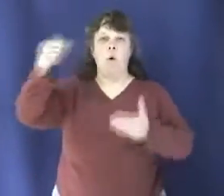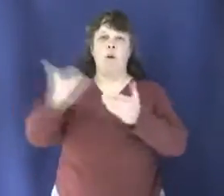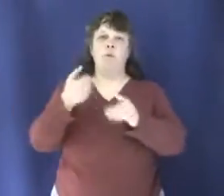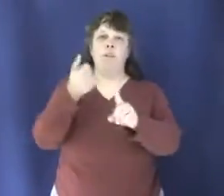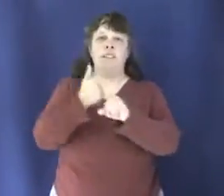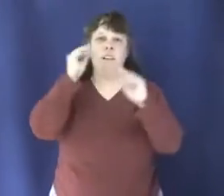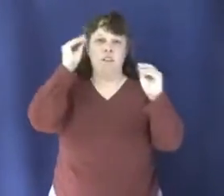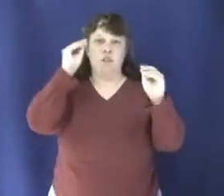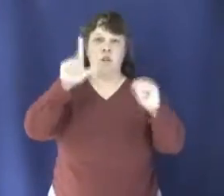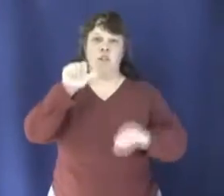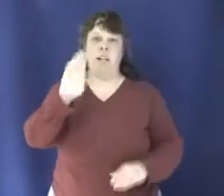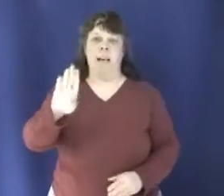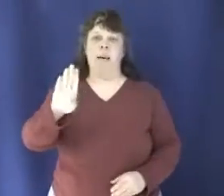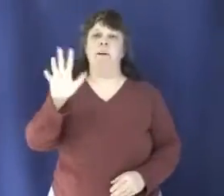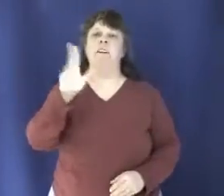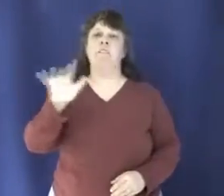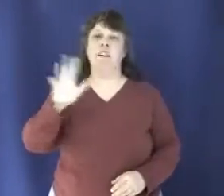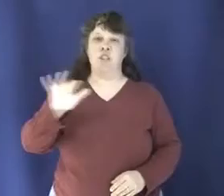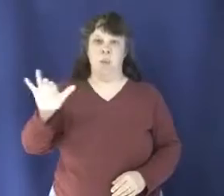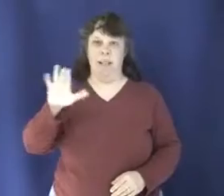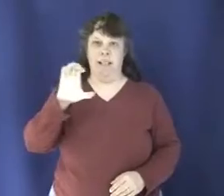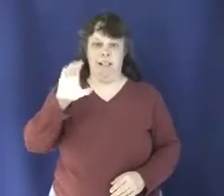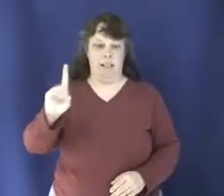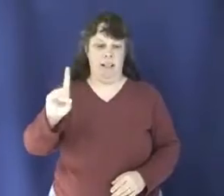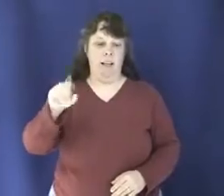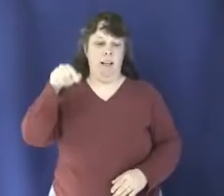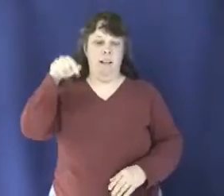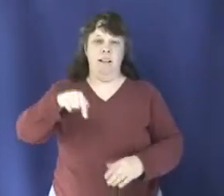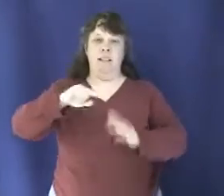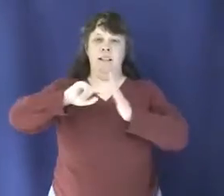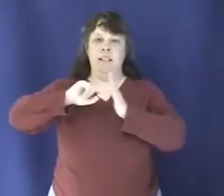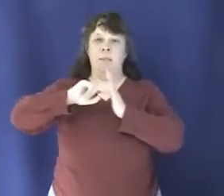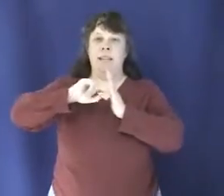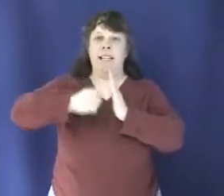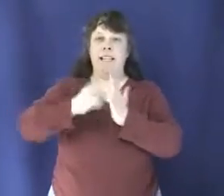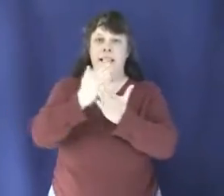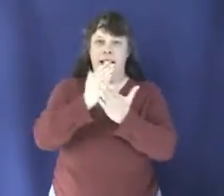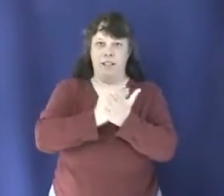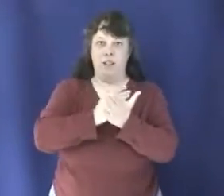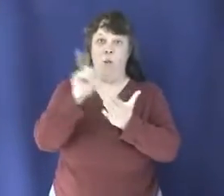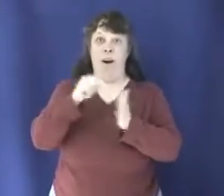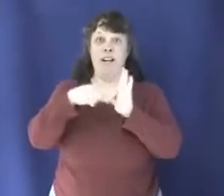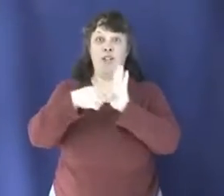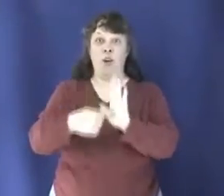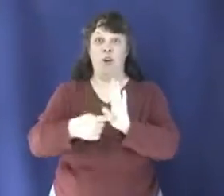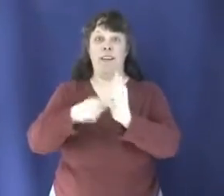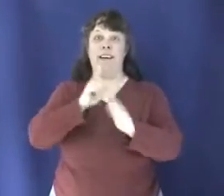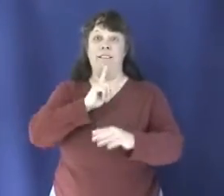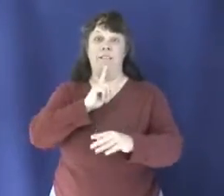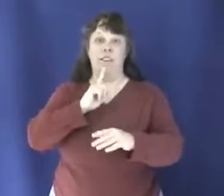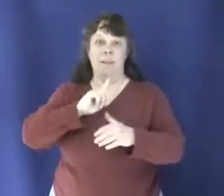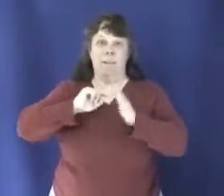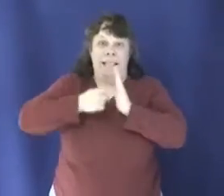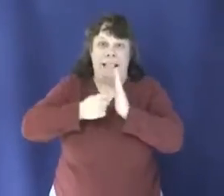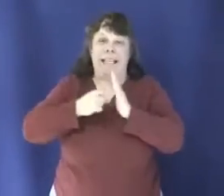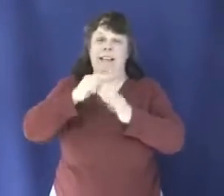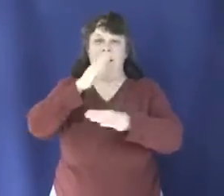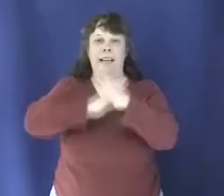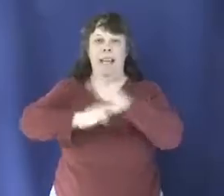Hello, welcome to the Self-Instruction Lab Fingerspelling CD. This is the beginning lesson where I show you the beginning